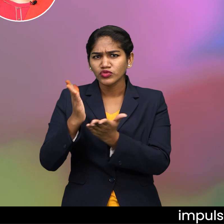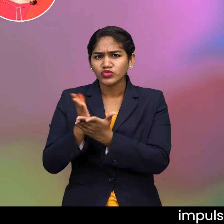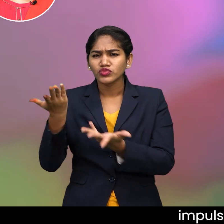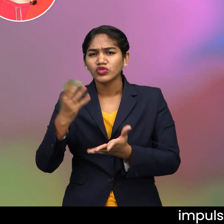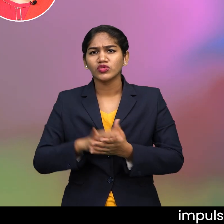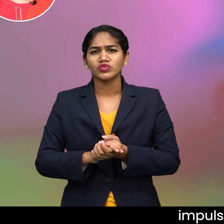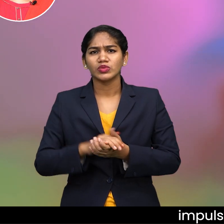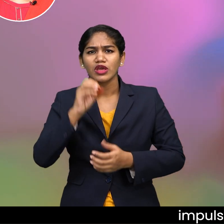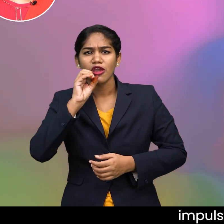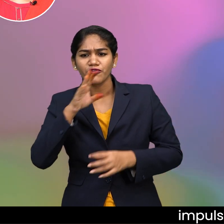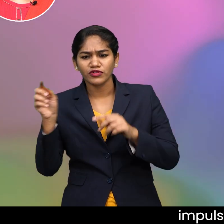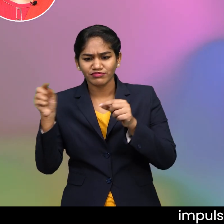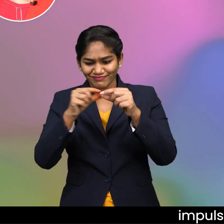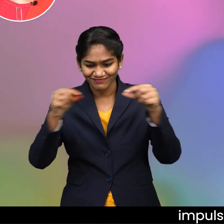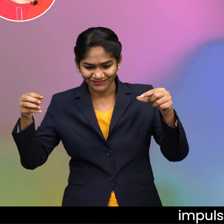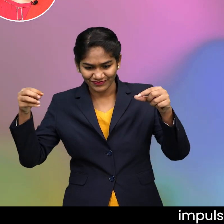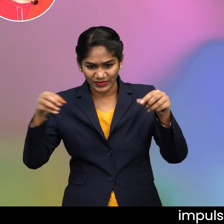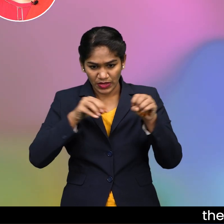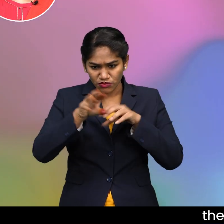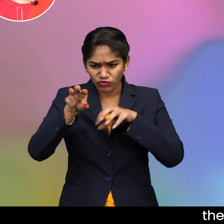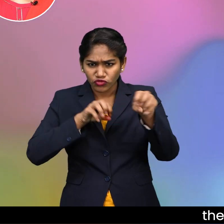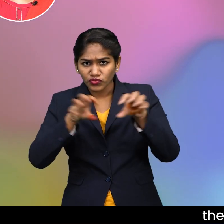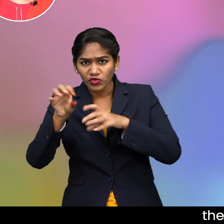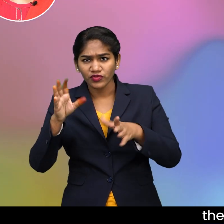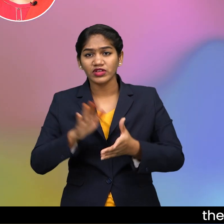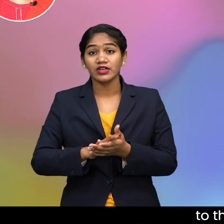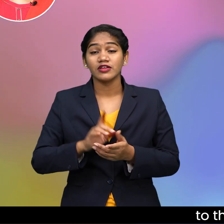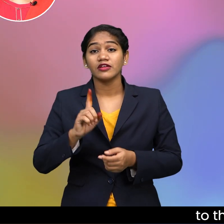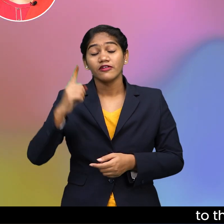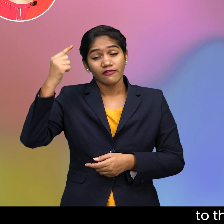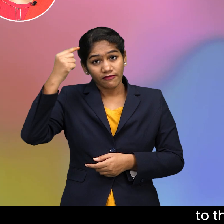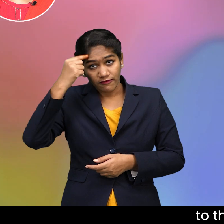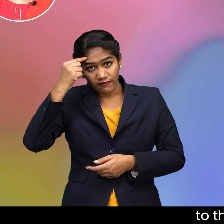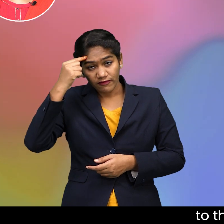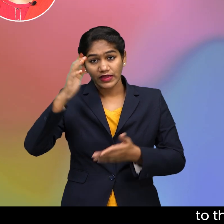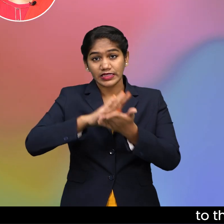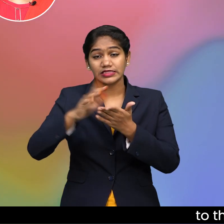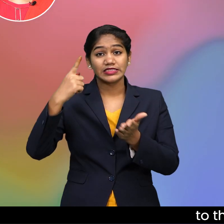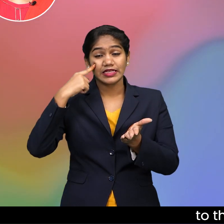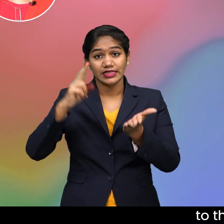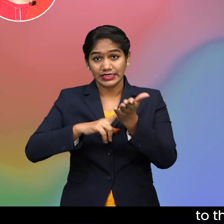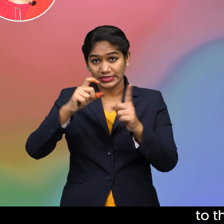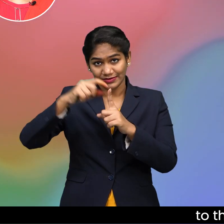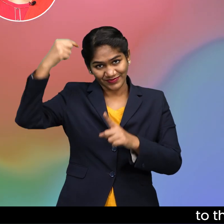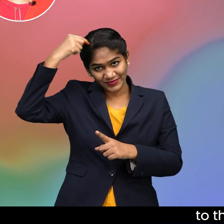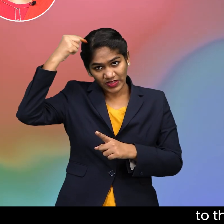impulses move from the hindbrain to the forebrain.